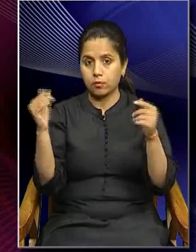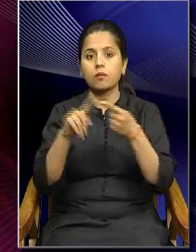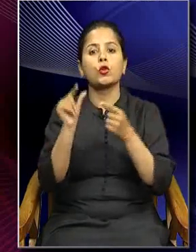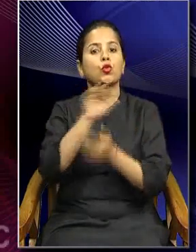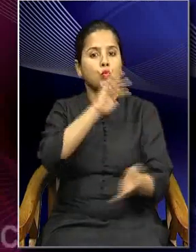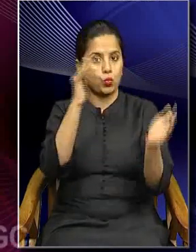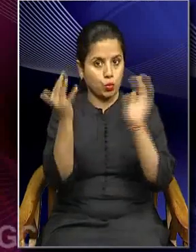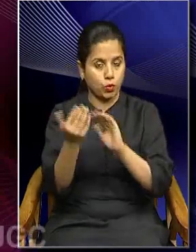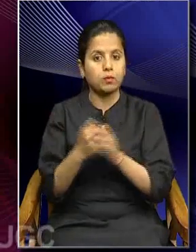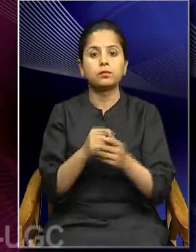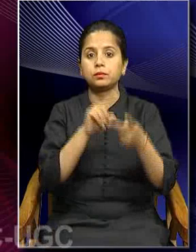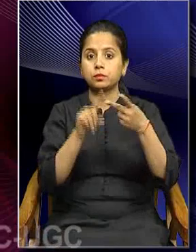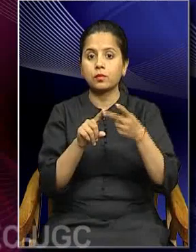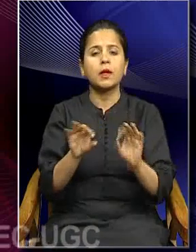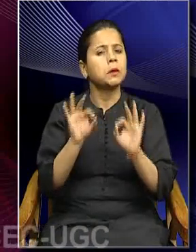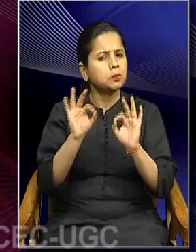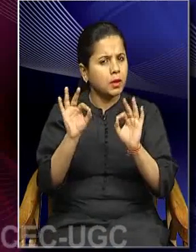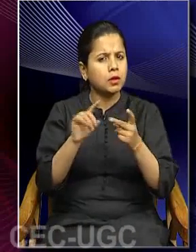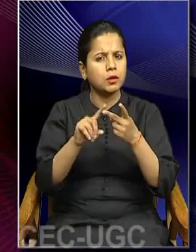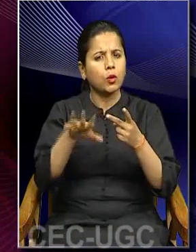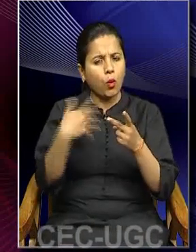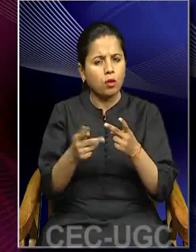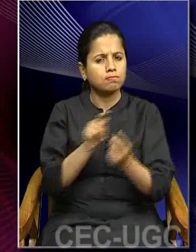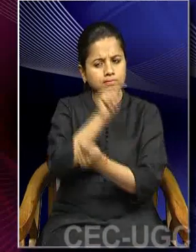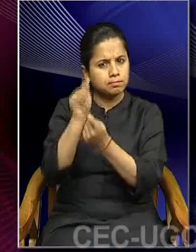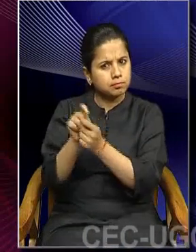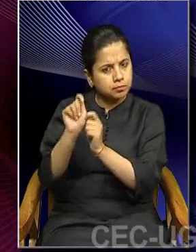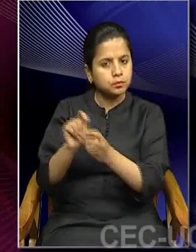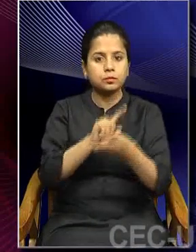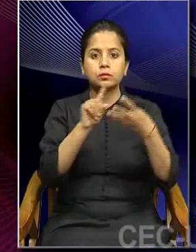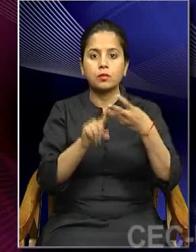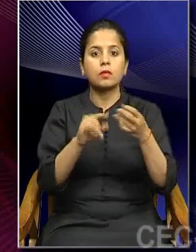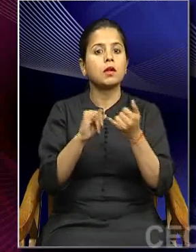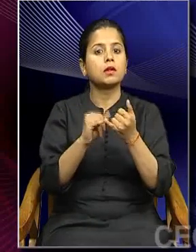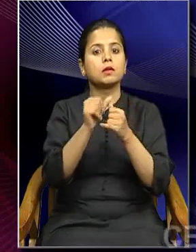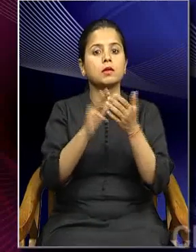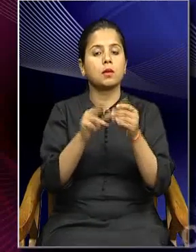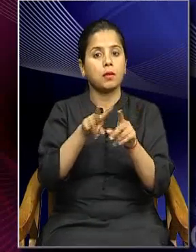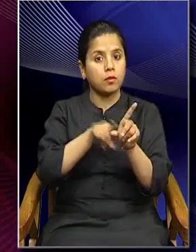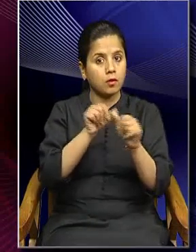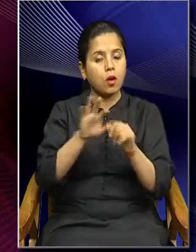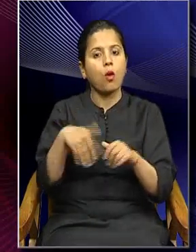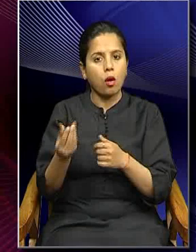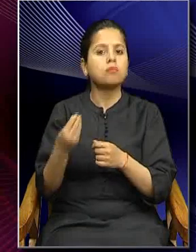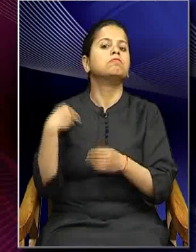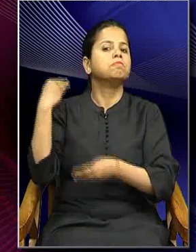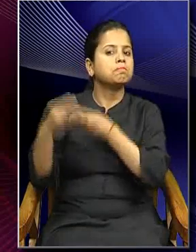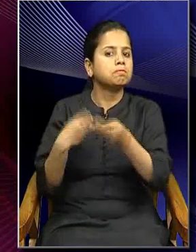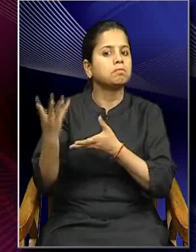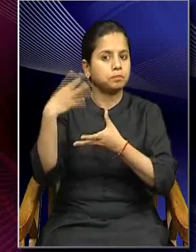universal, Vaiśeṣika or particular, Samavaya or inherence,